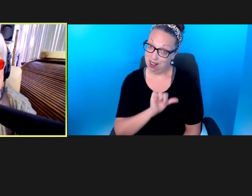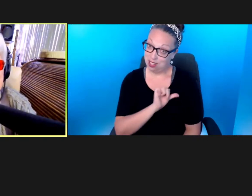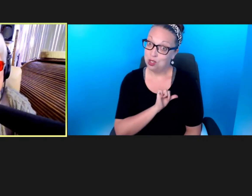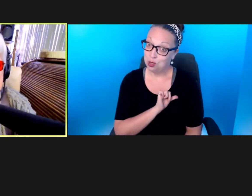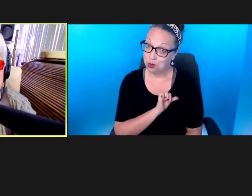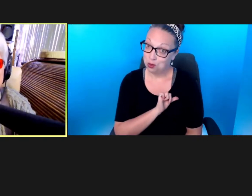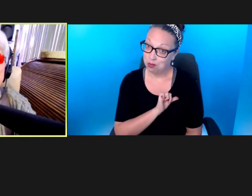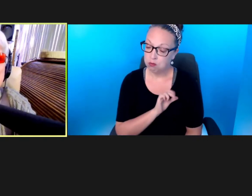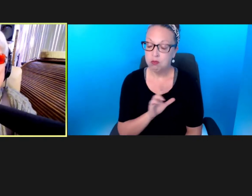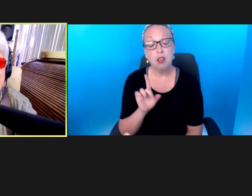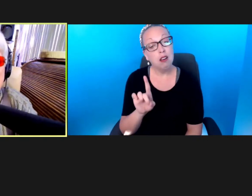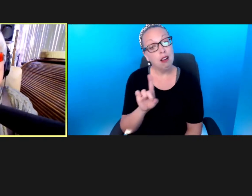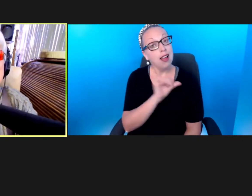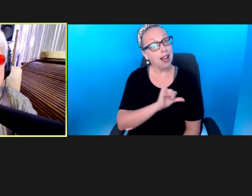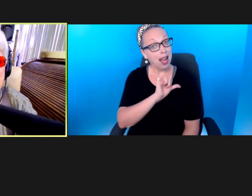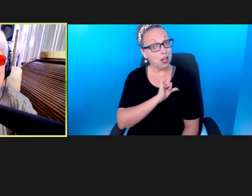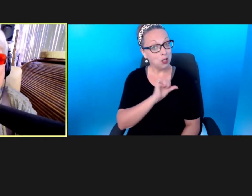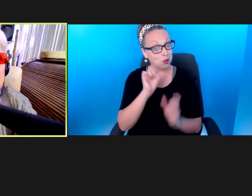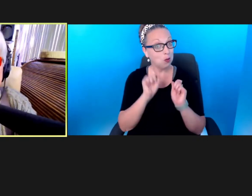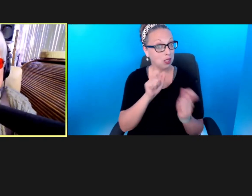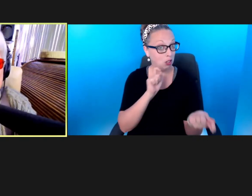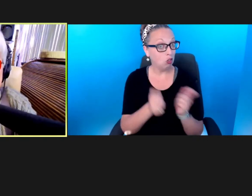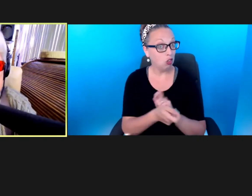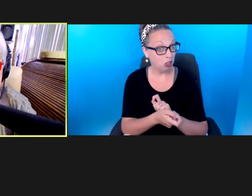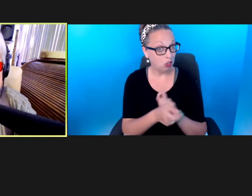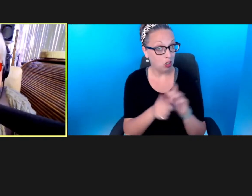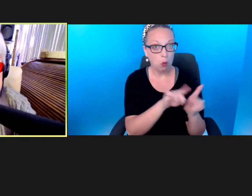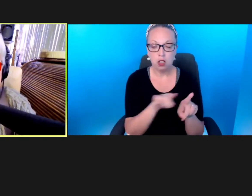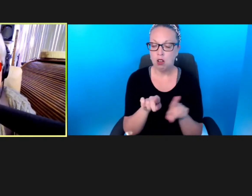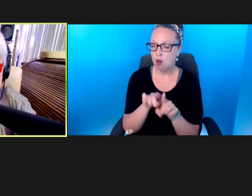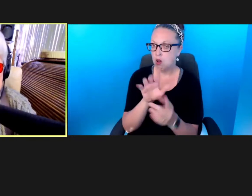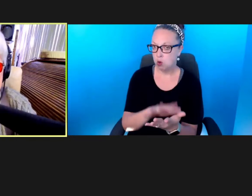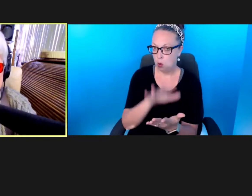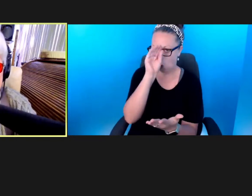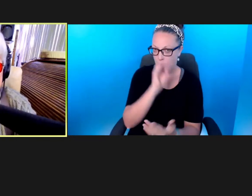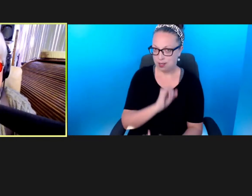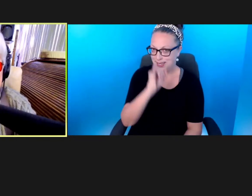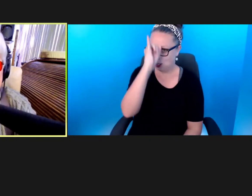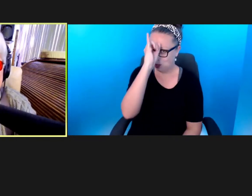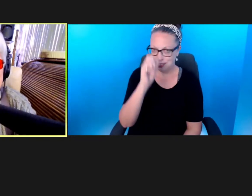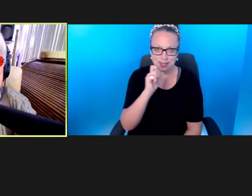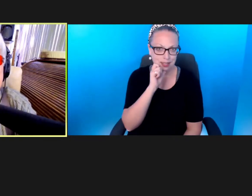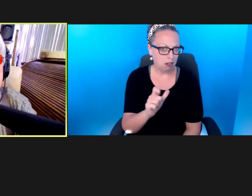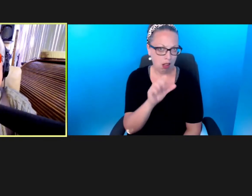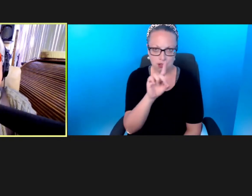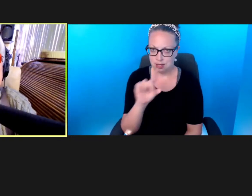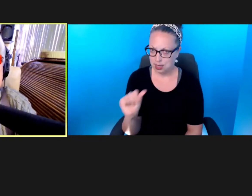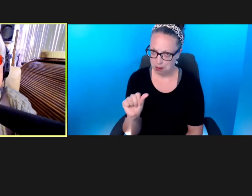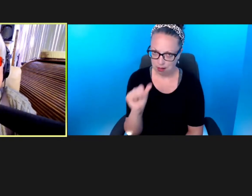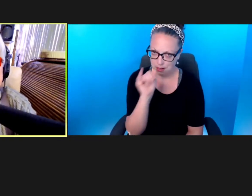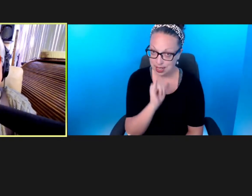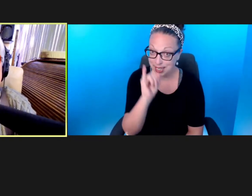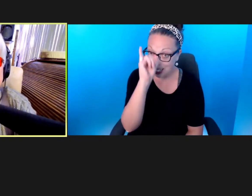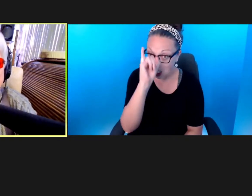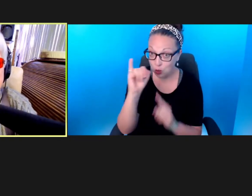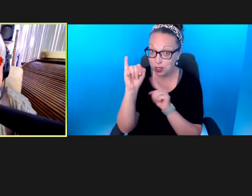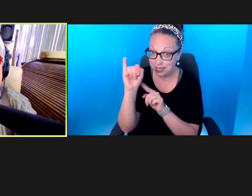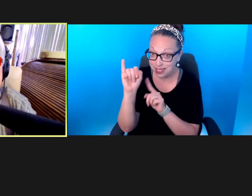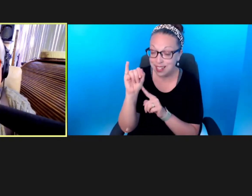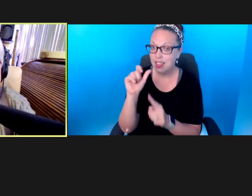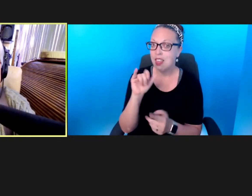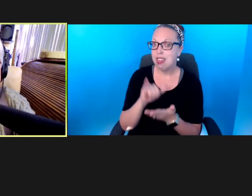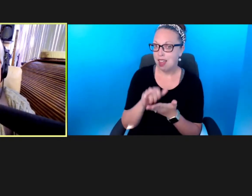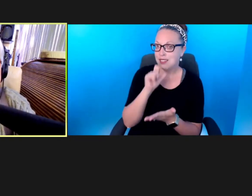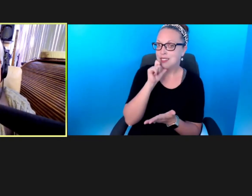attitudes can change. And we can also learn ignorance is not a disability. Ignorance is the lack of the light